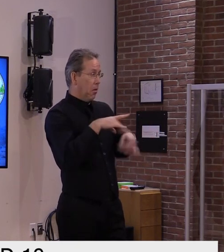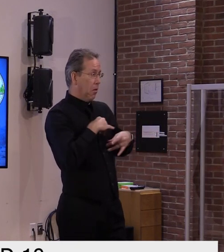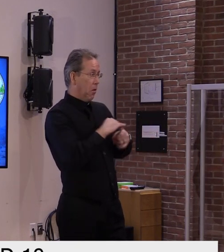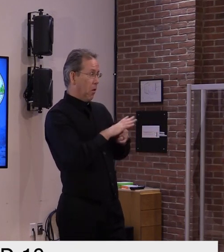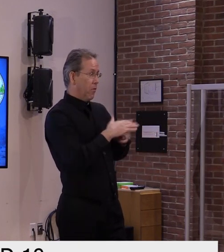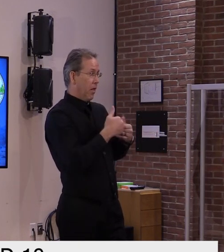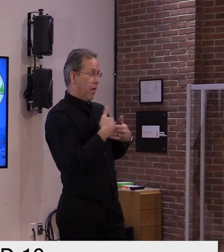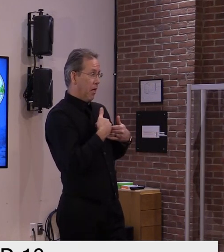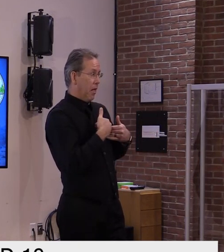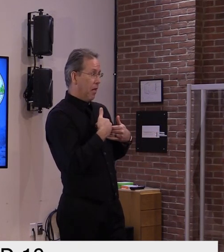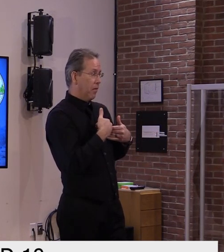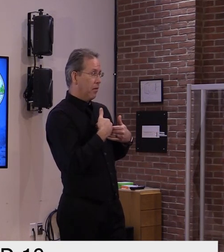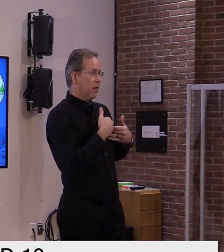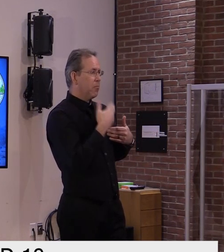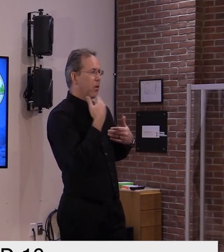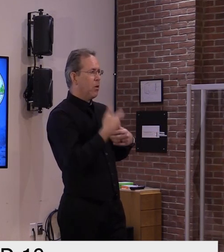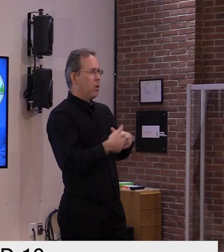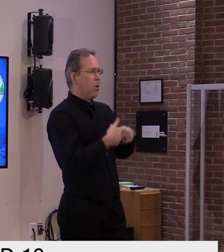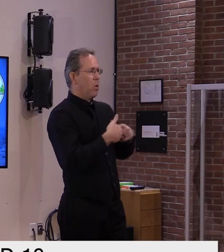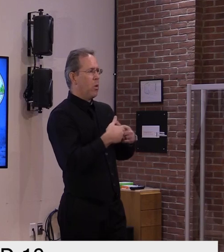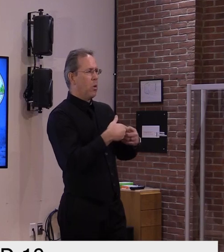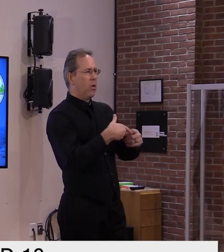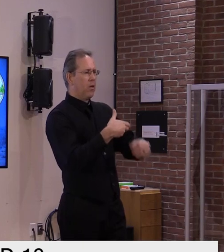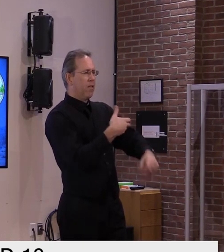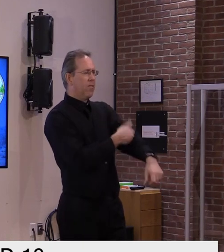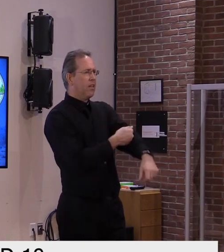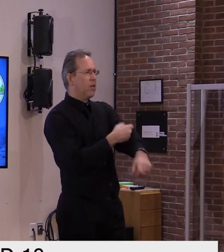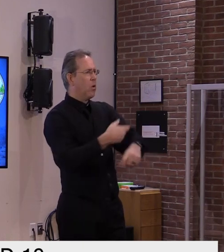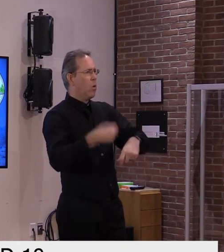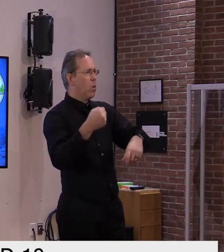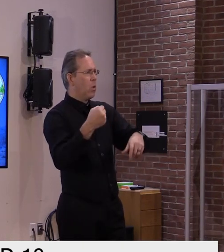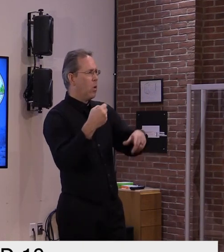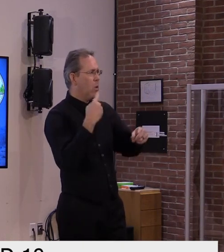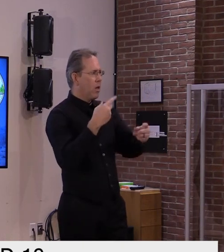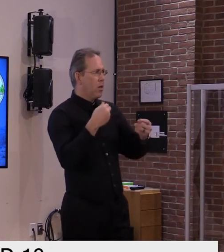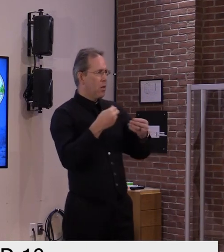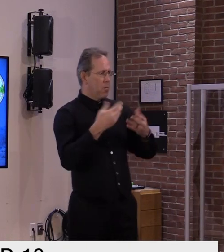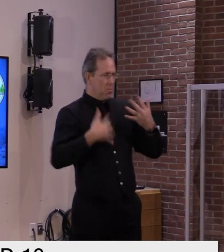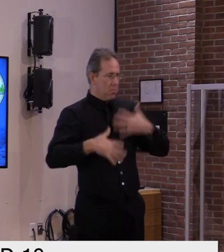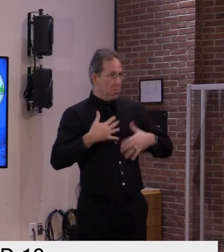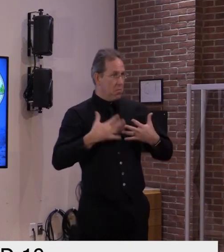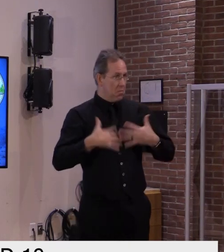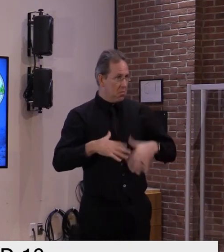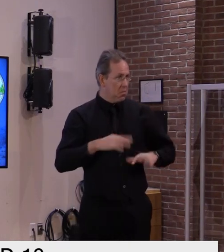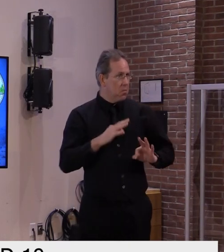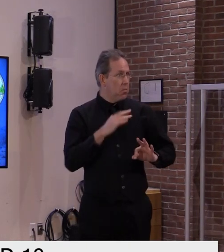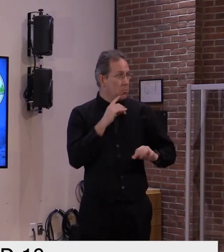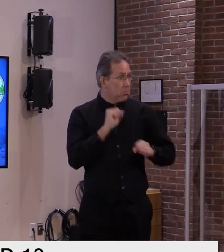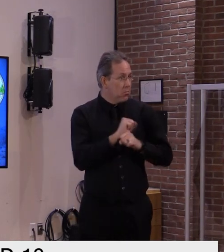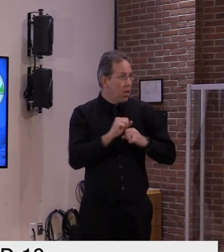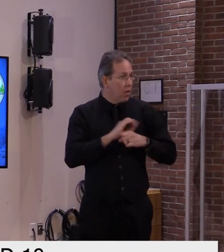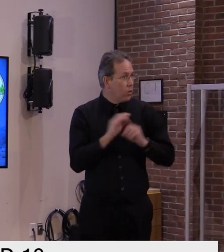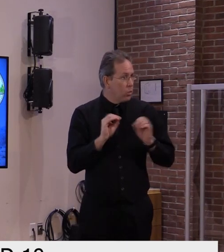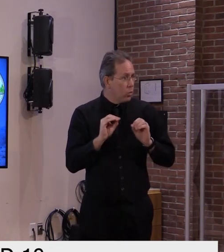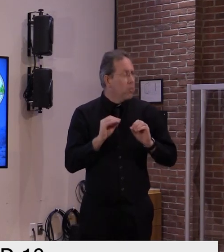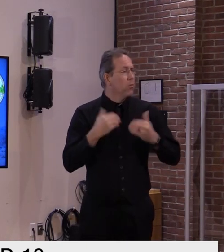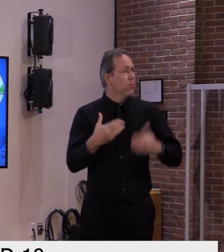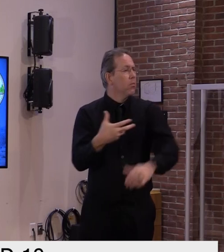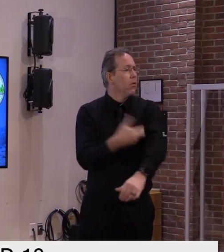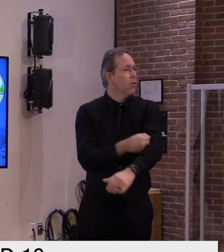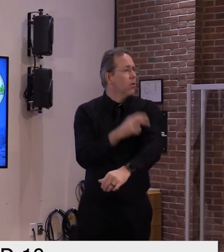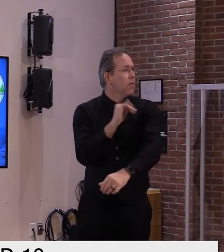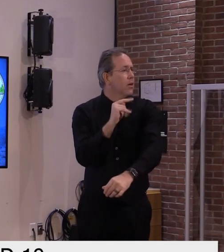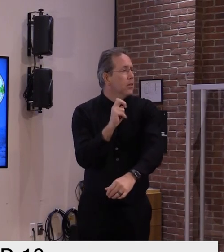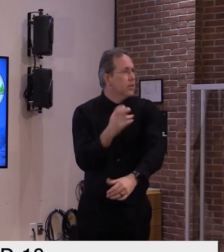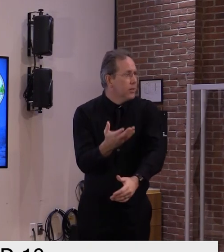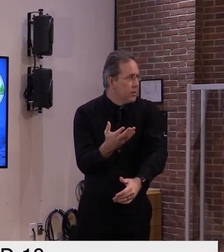So it's a little bit of a changing landscape when it comes to having already received one dose and wondering about when you get the second dose.